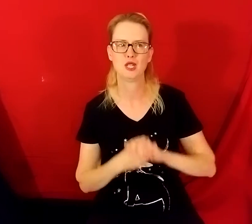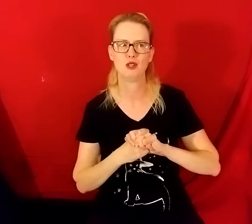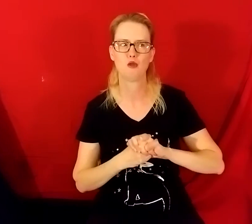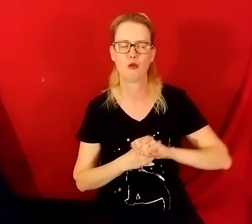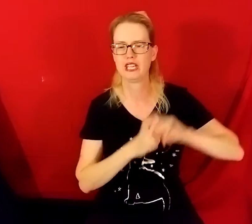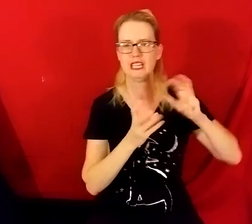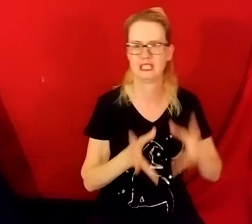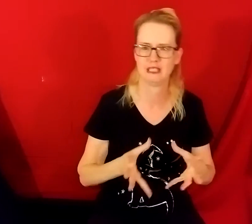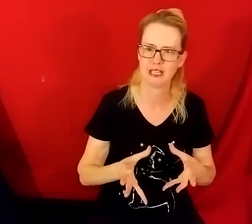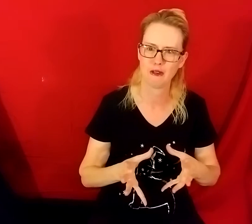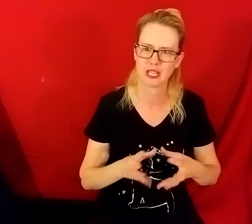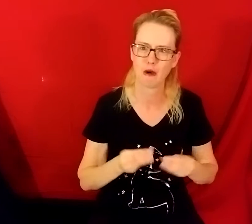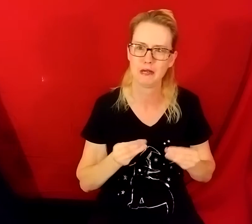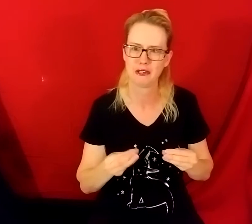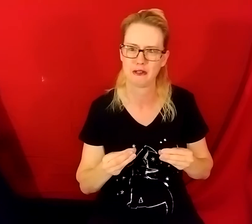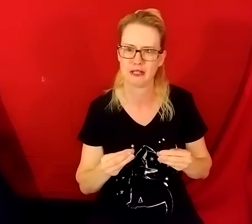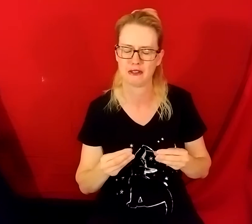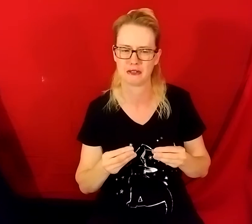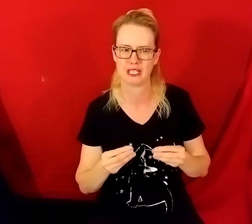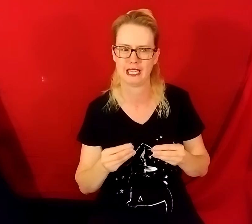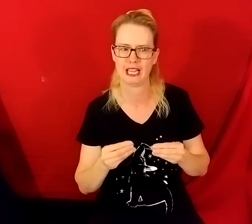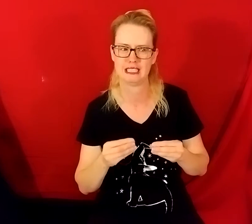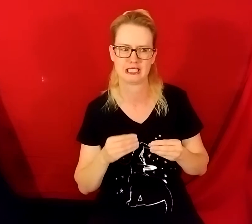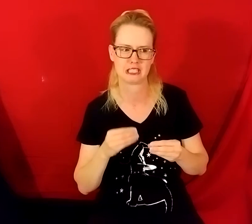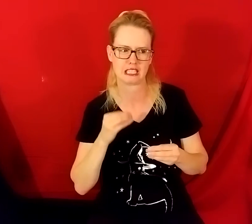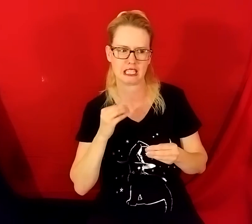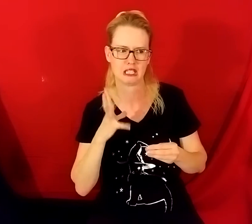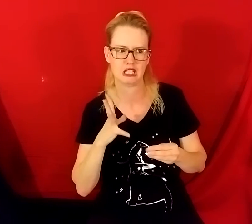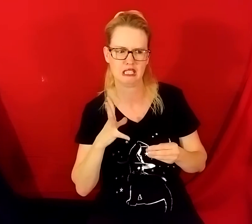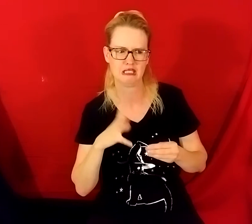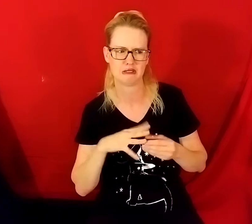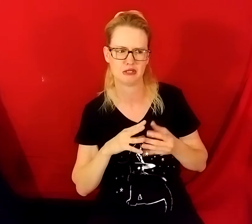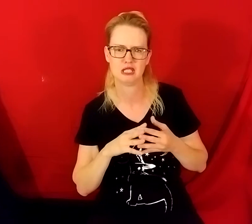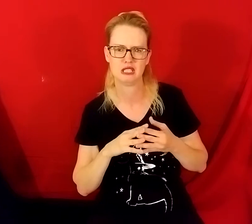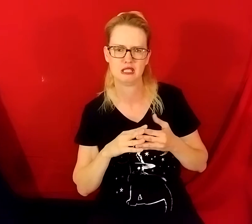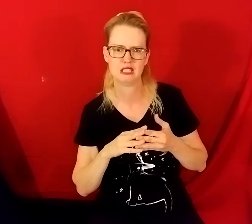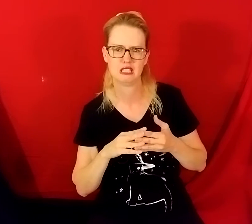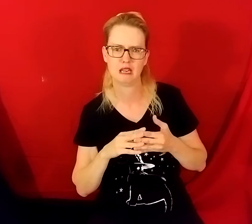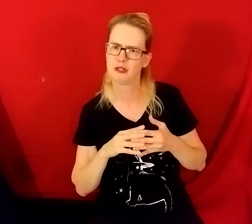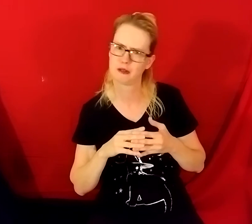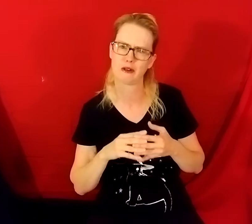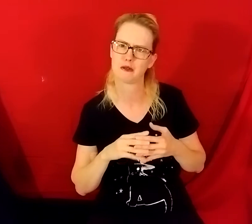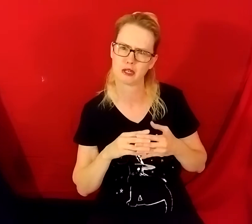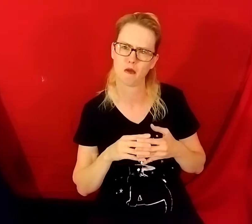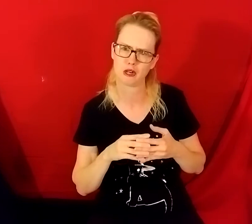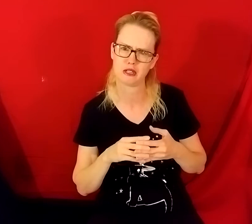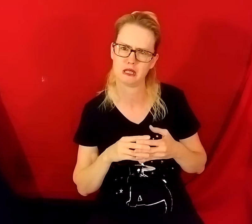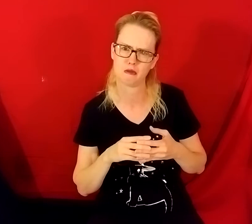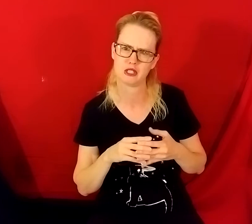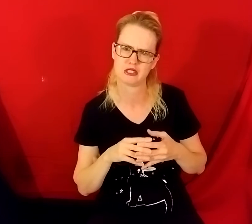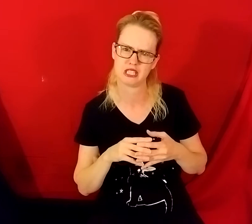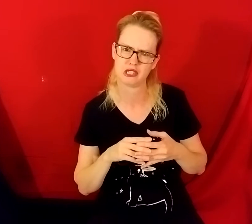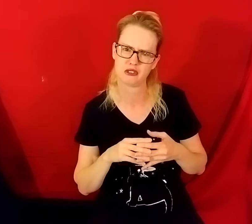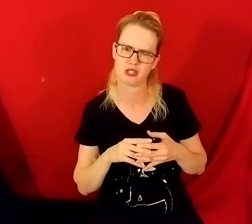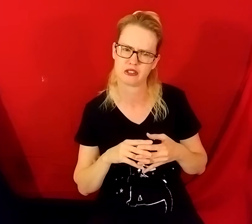we, uh, we go into this whole thing, and it's just like, oh, I wasn't sure if was going to watch, was interested, interested